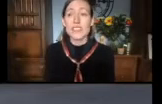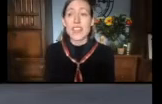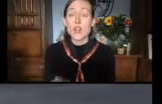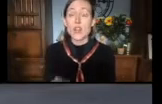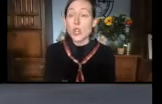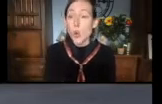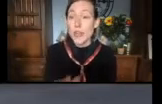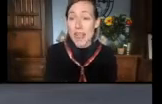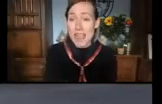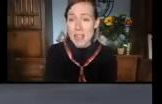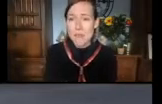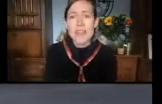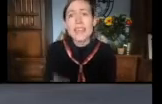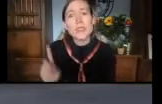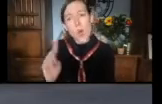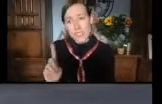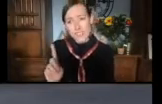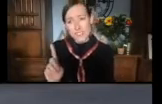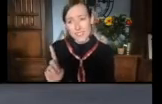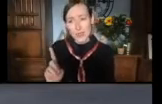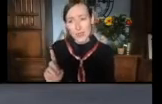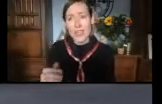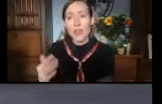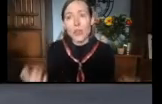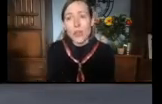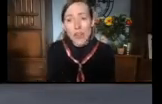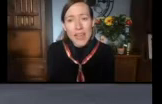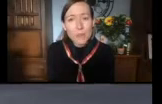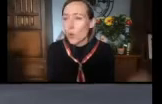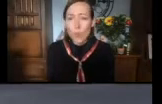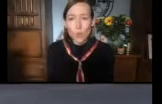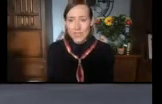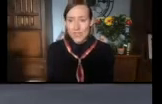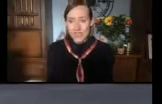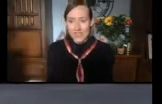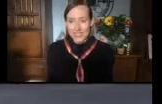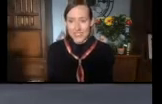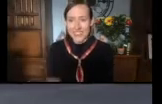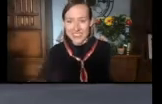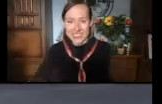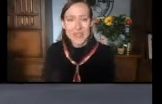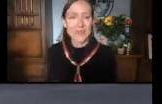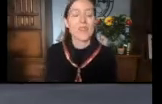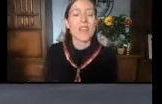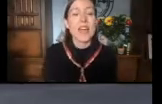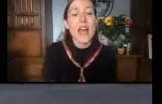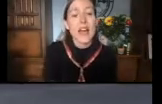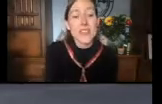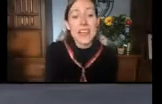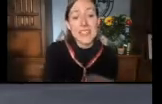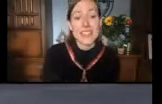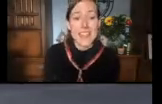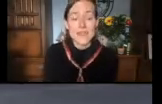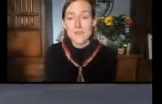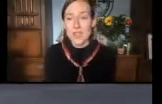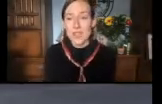would say, your name is what? Okay, your name, what is it? All right. The